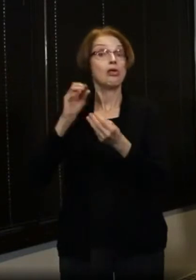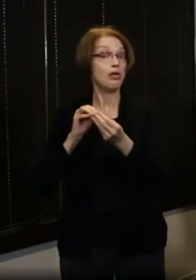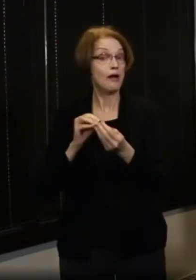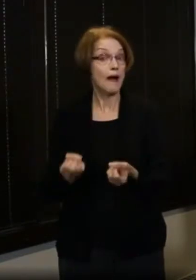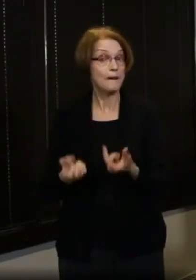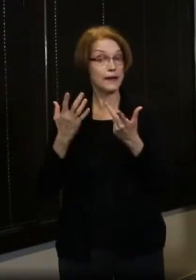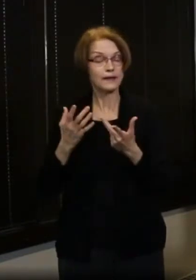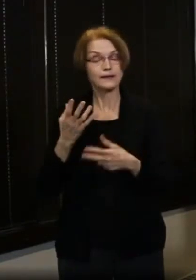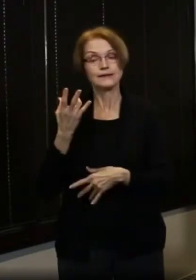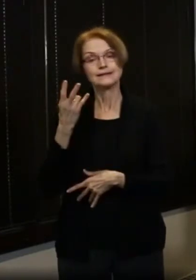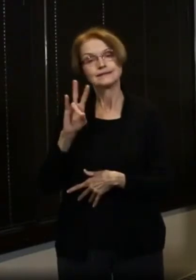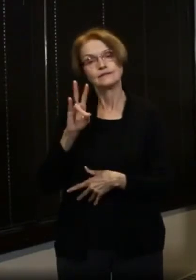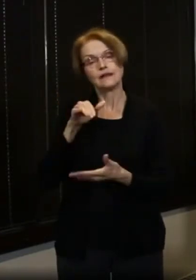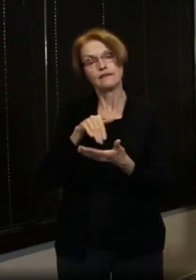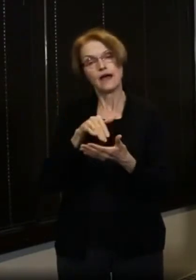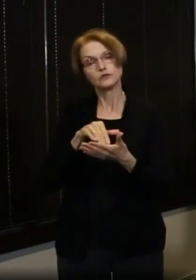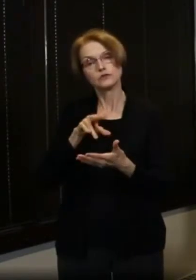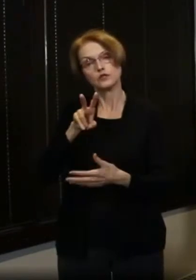total to